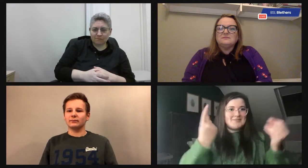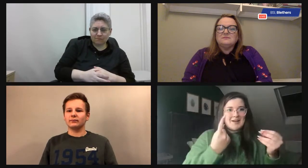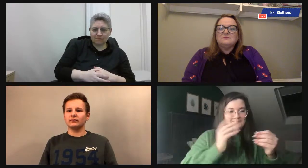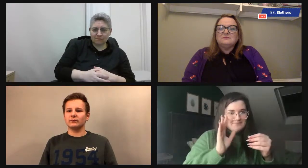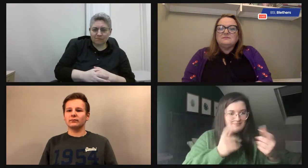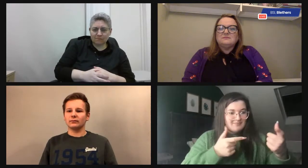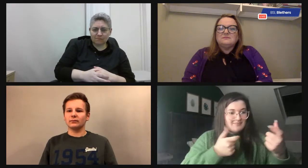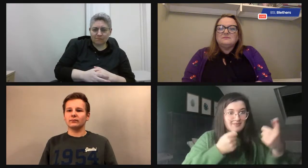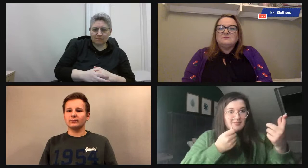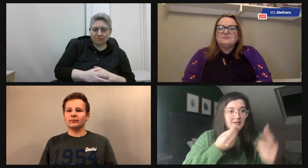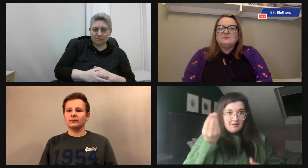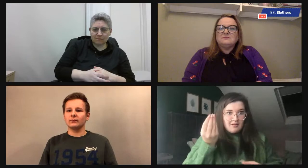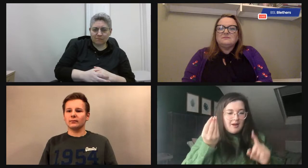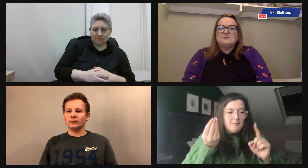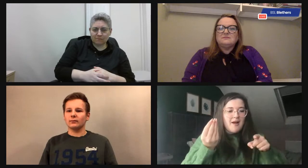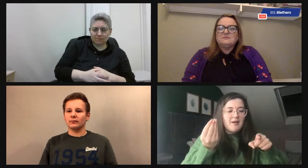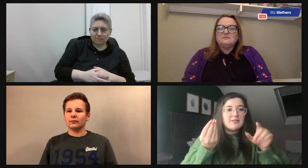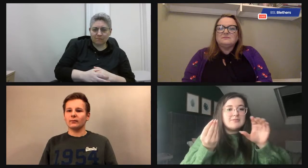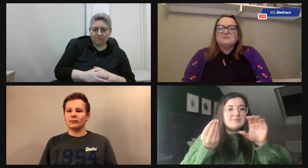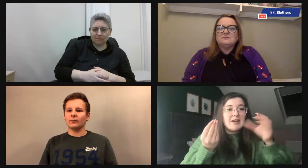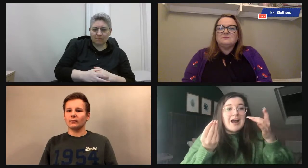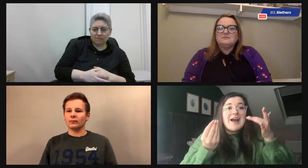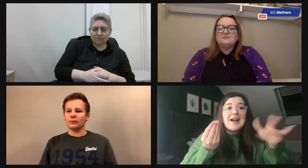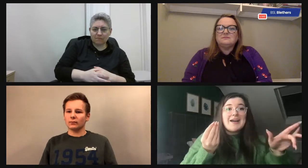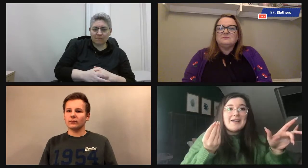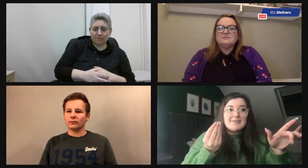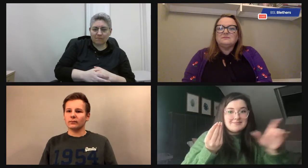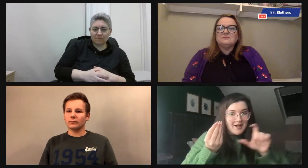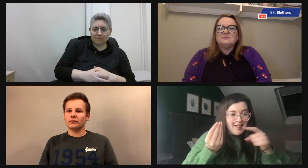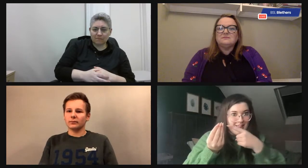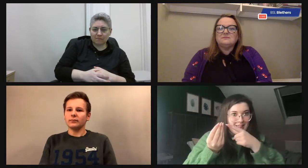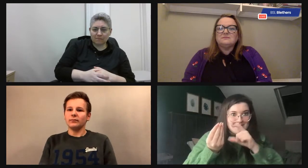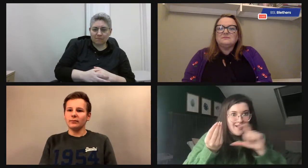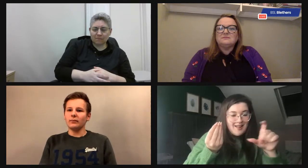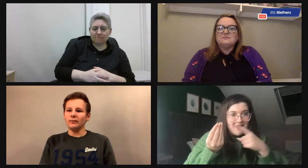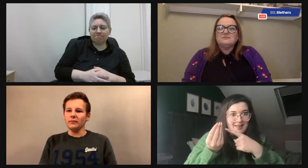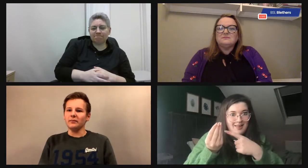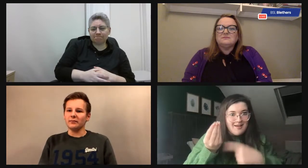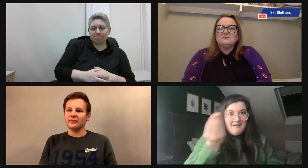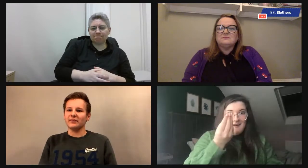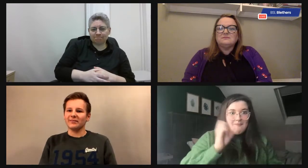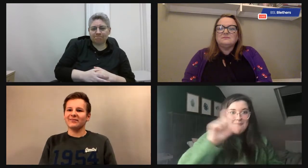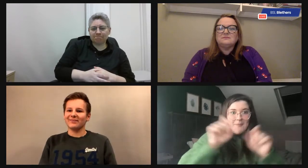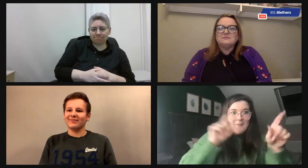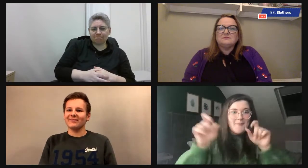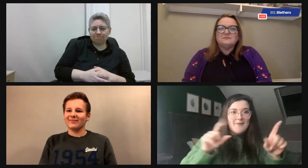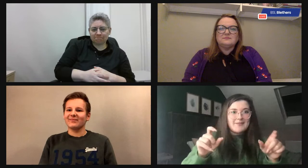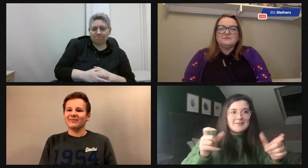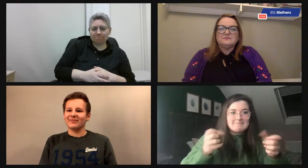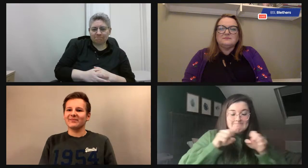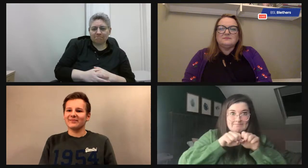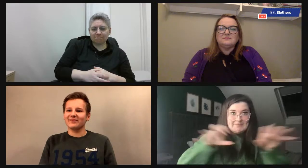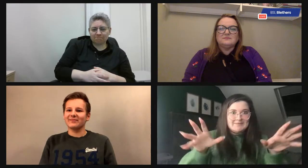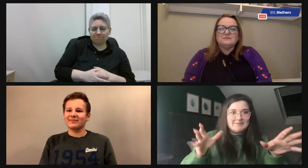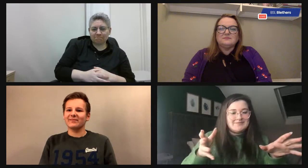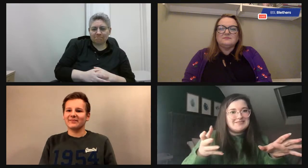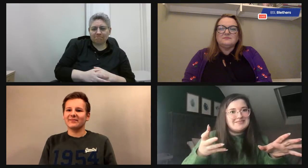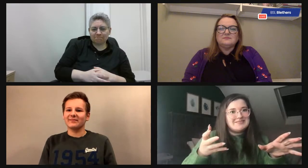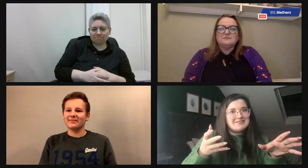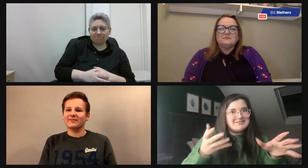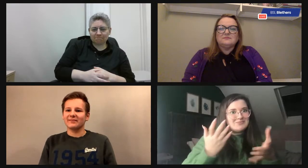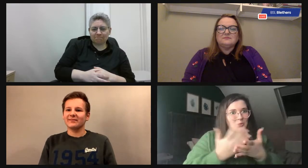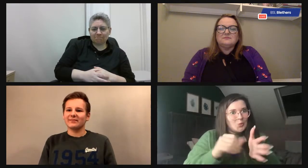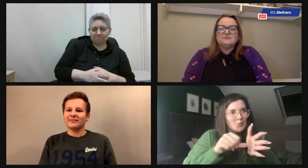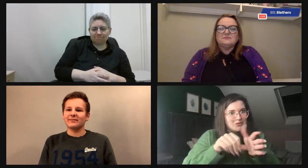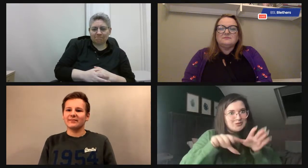Yeah, yeah. So nothing disappears. So you think you've deleted something, but someone else has